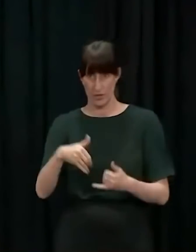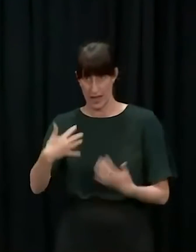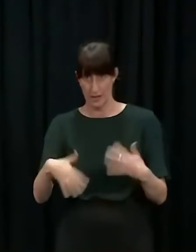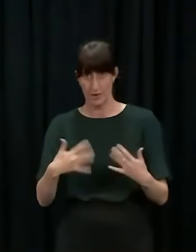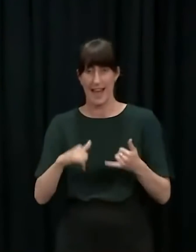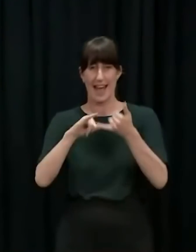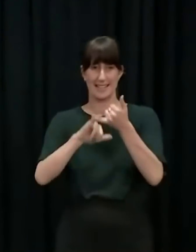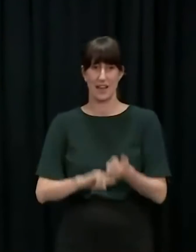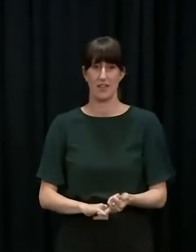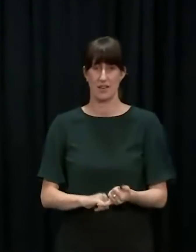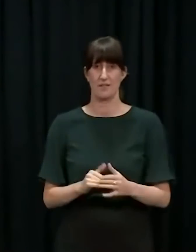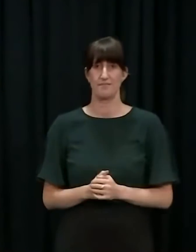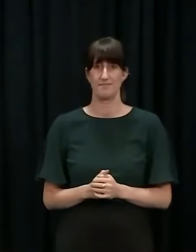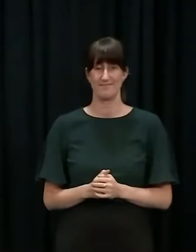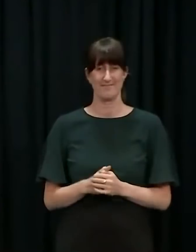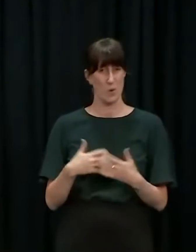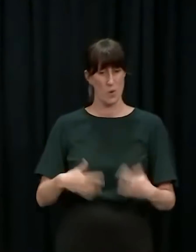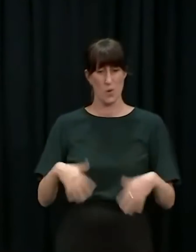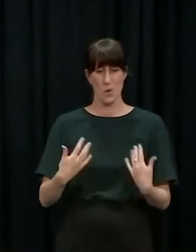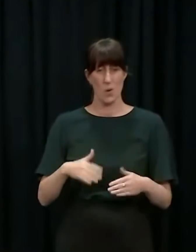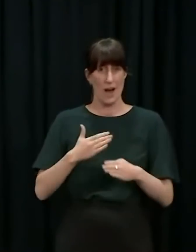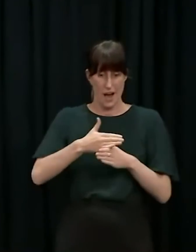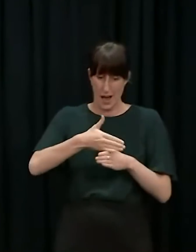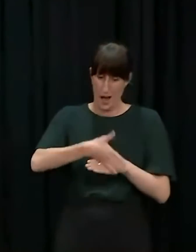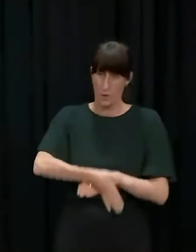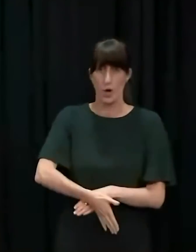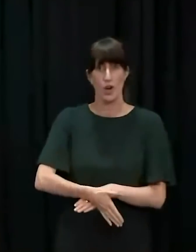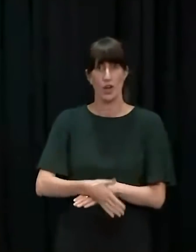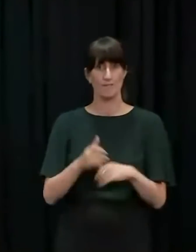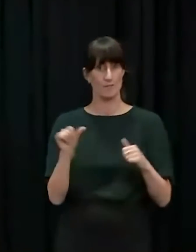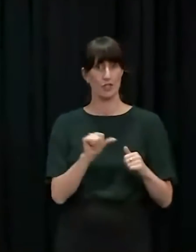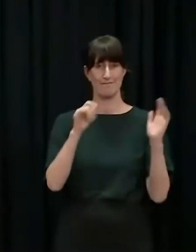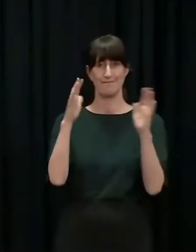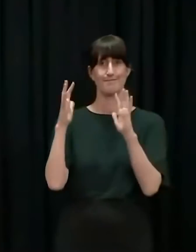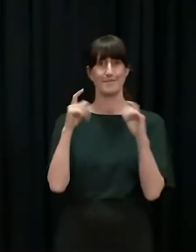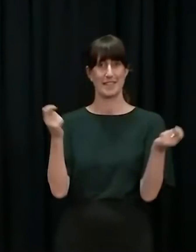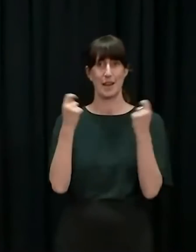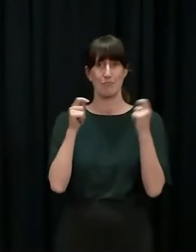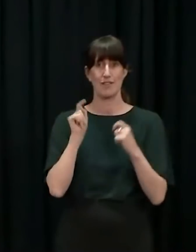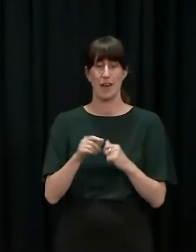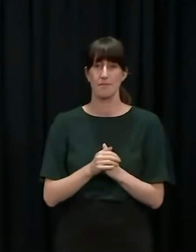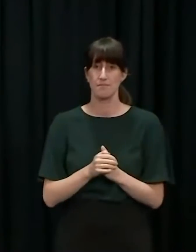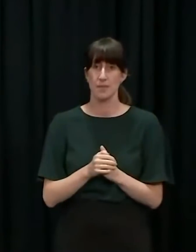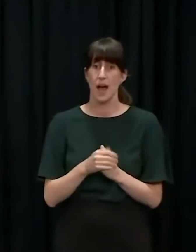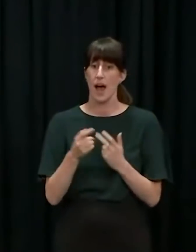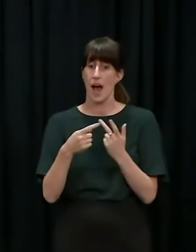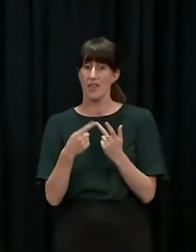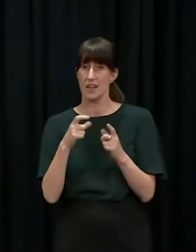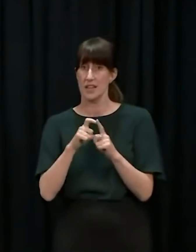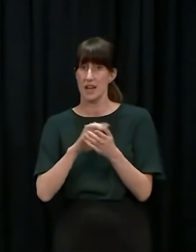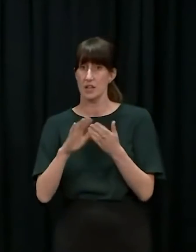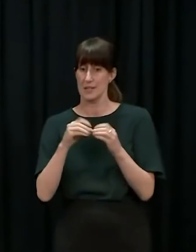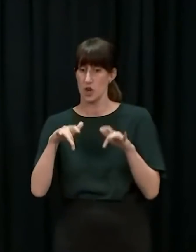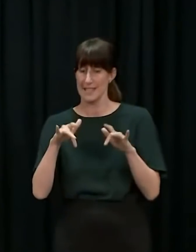fantastic achievements, and the hard work that's gone into getting there deserves to be celebrated. More DHBs are closing in on the 90%